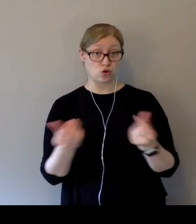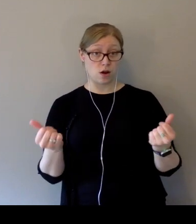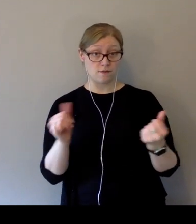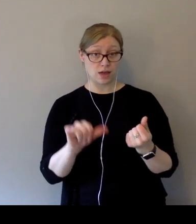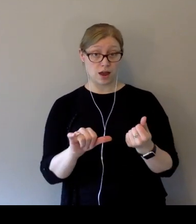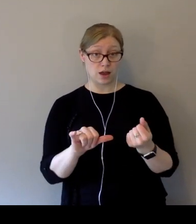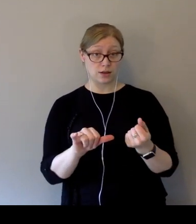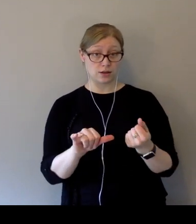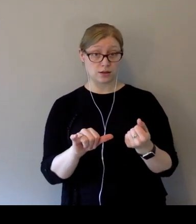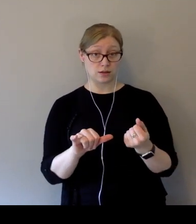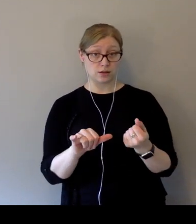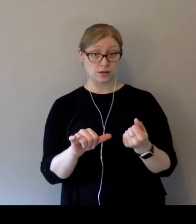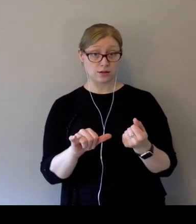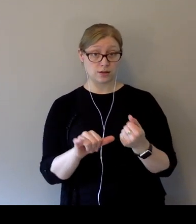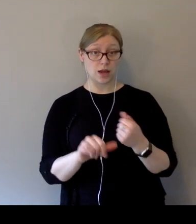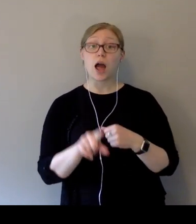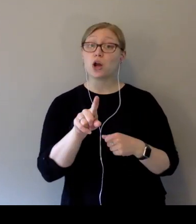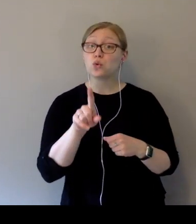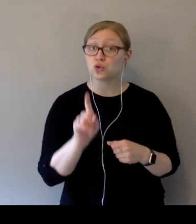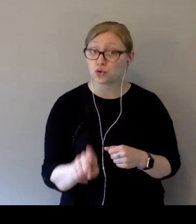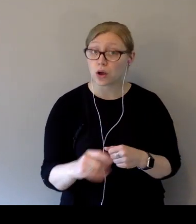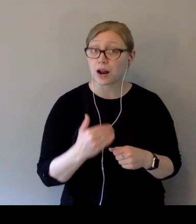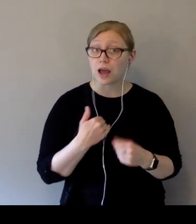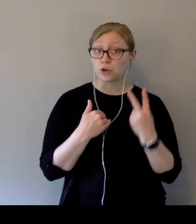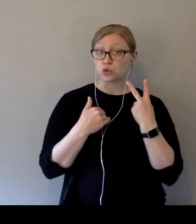with 2 answers.